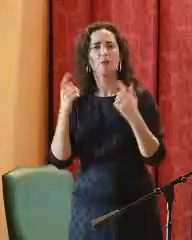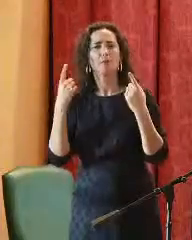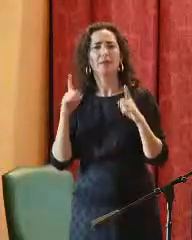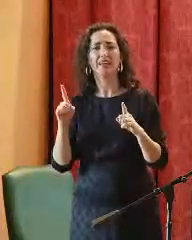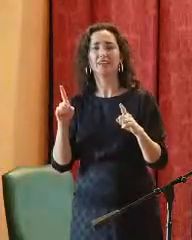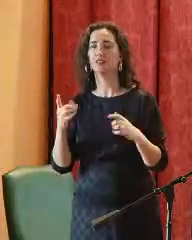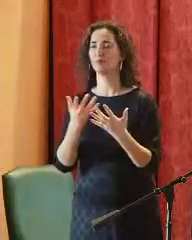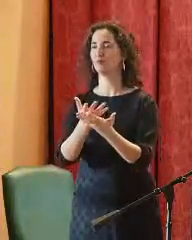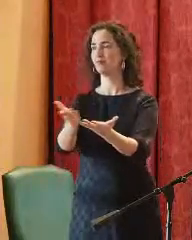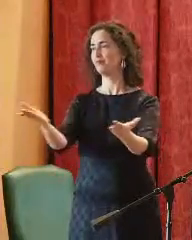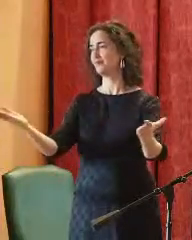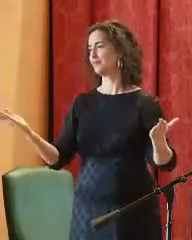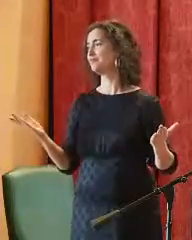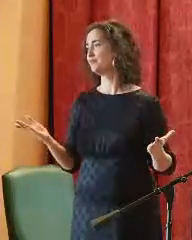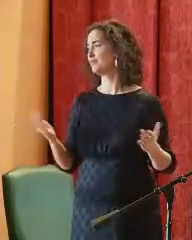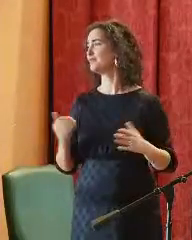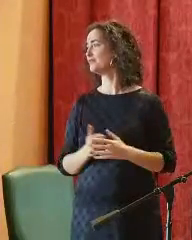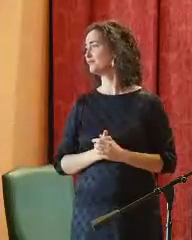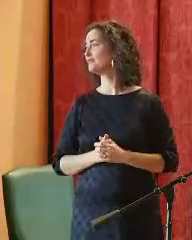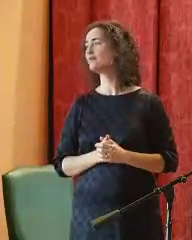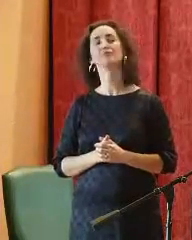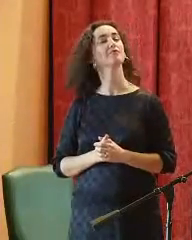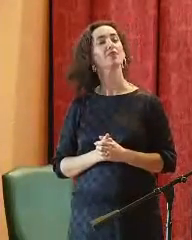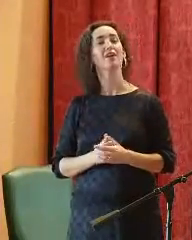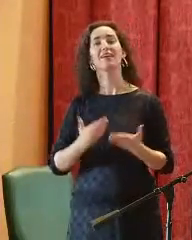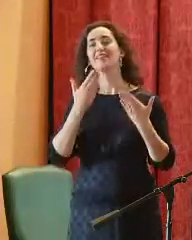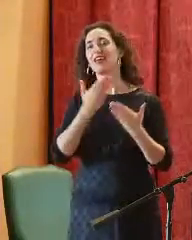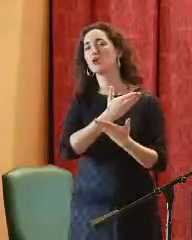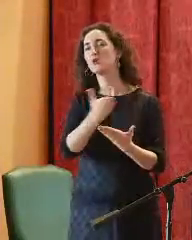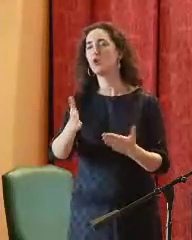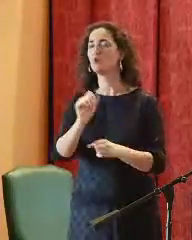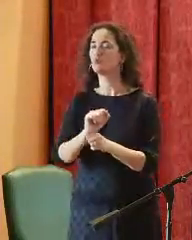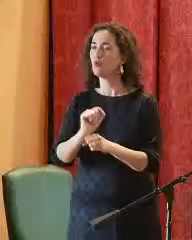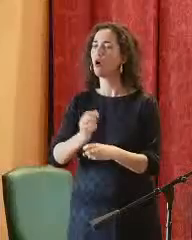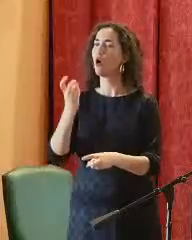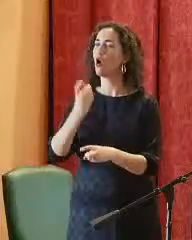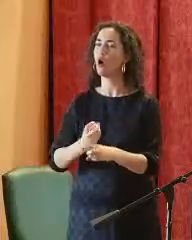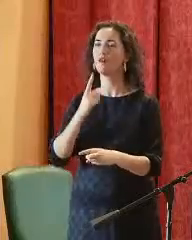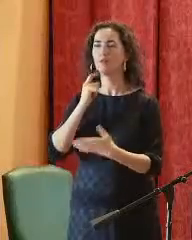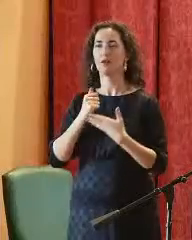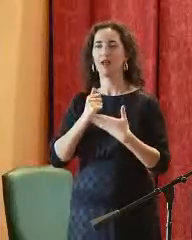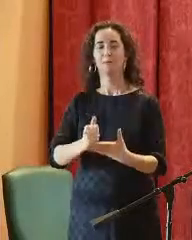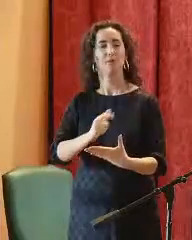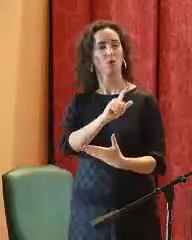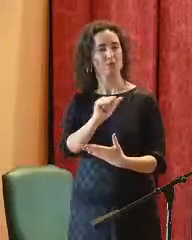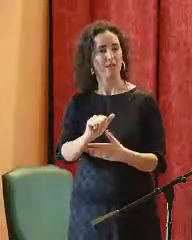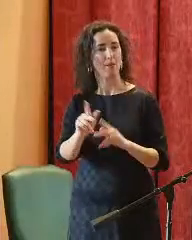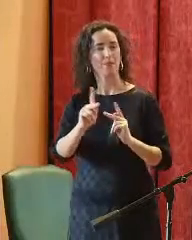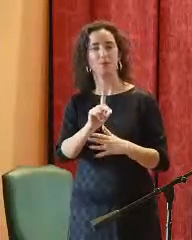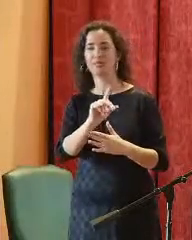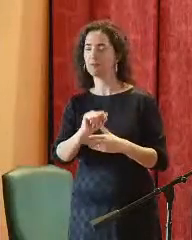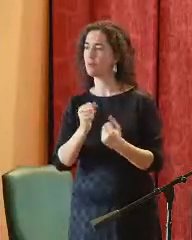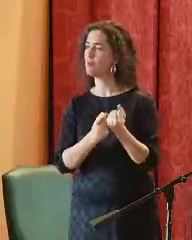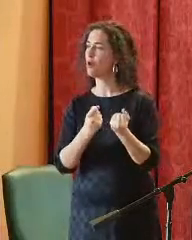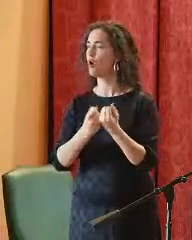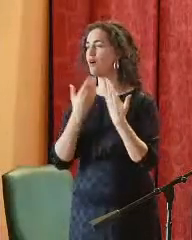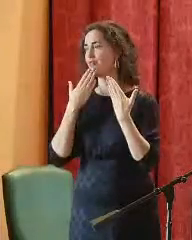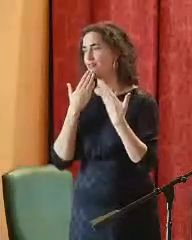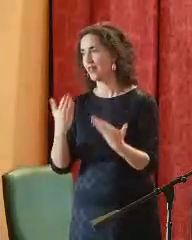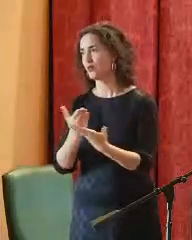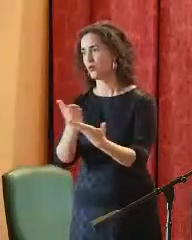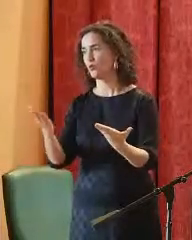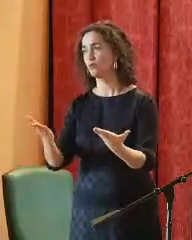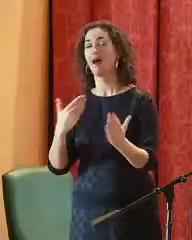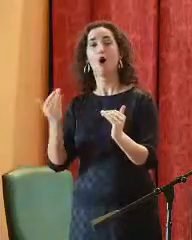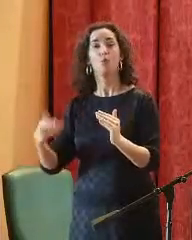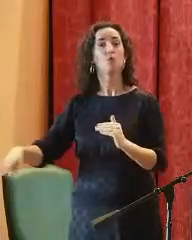room today. So again, thank you for your selfless work on behalf of Louisianans with disabilities, and I hope you and your